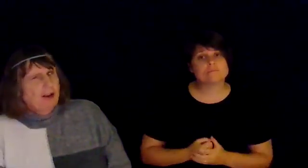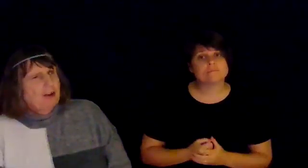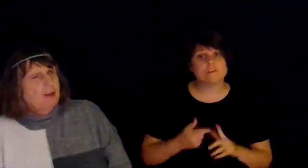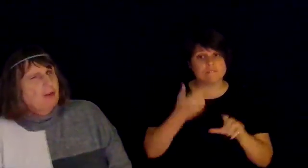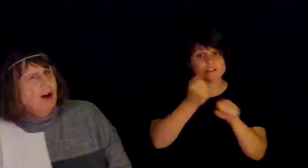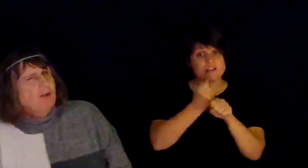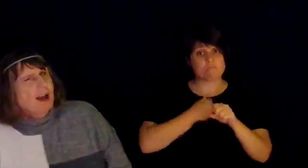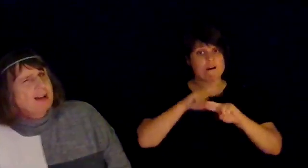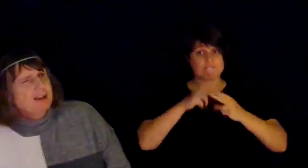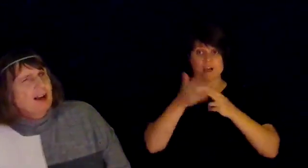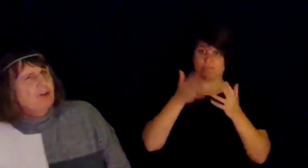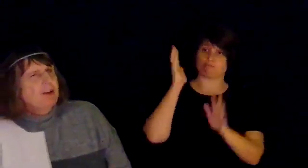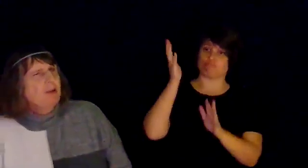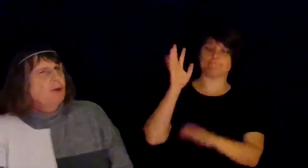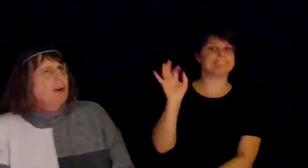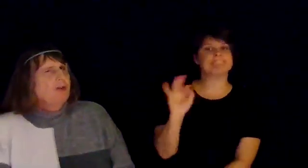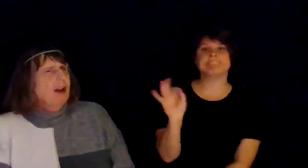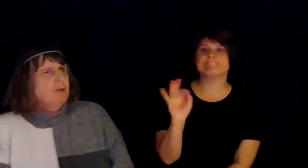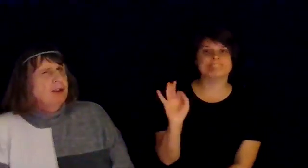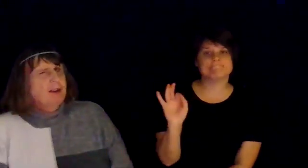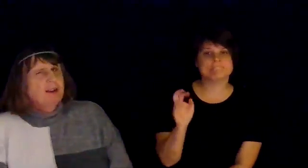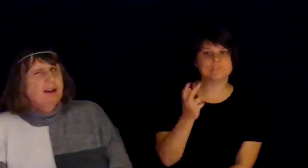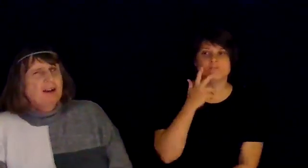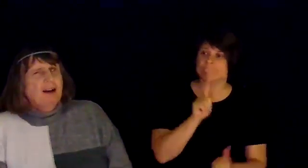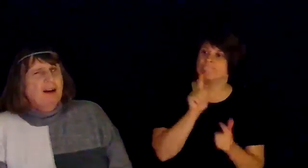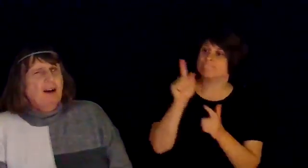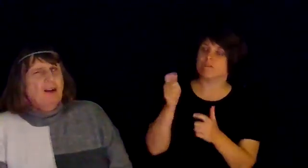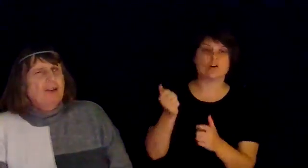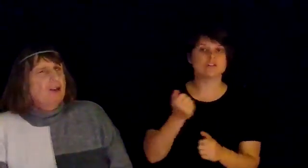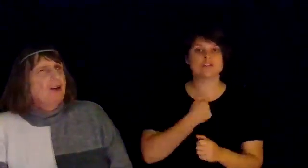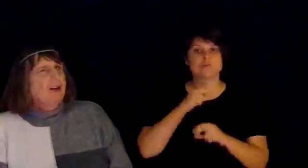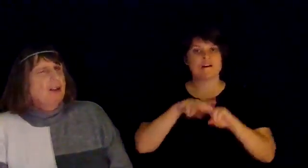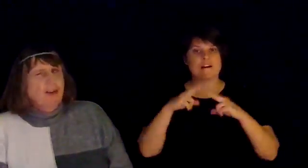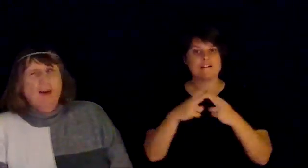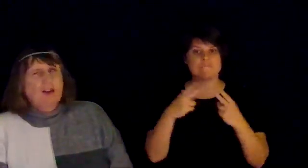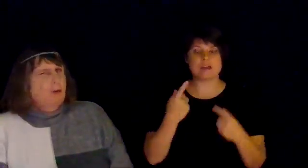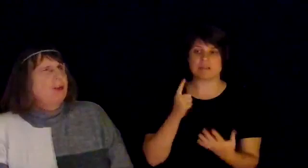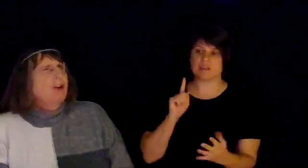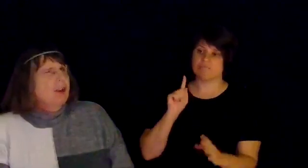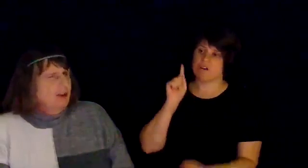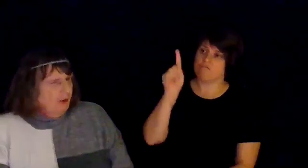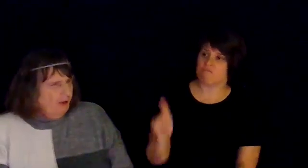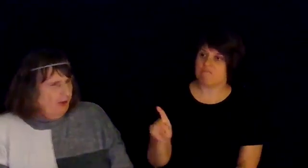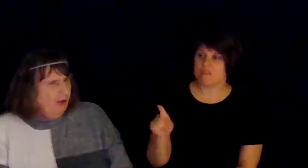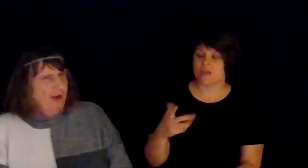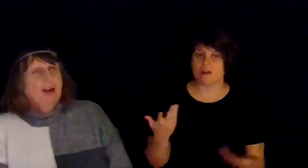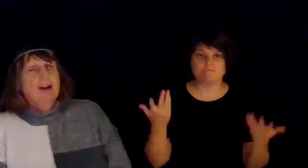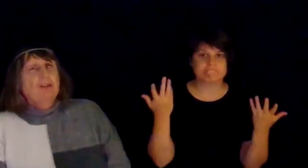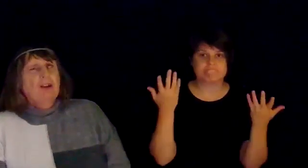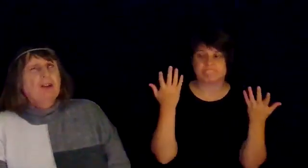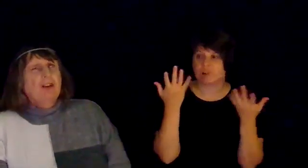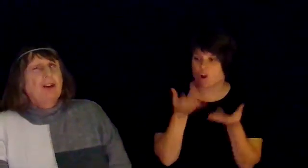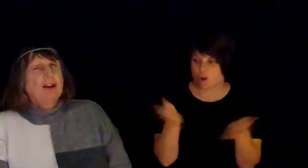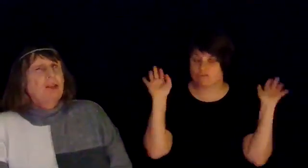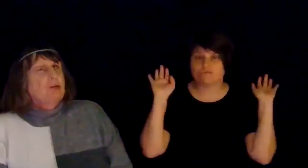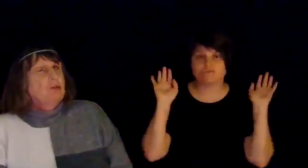sign. So if I'm at a gathering with my family, I'm absolutely lost. I don't know what's going on.